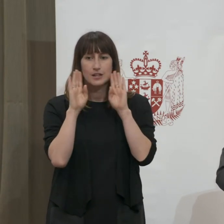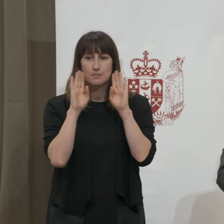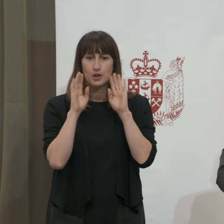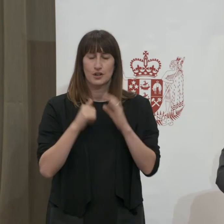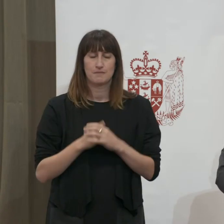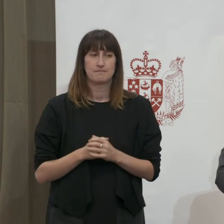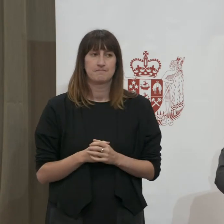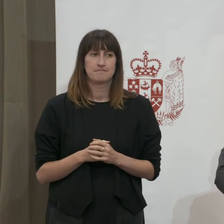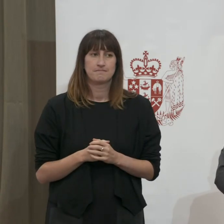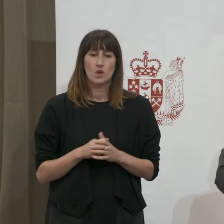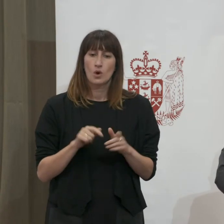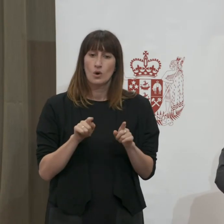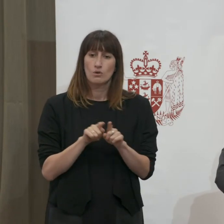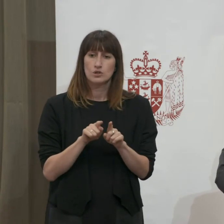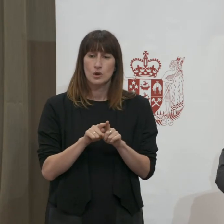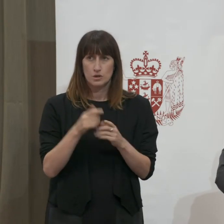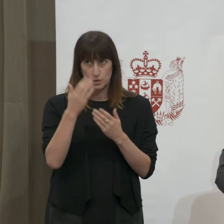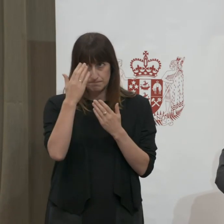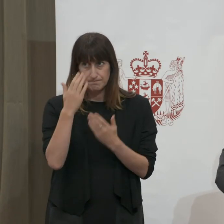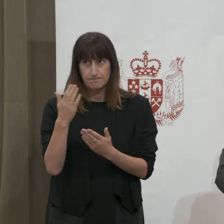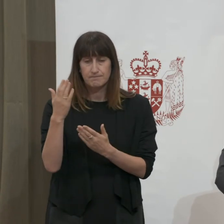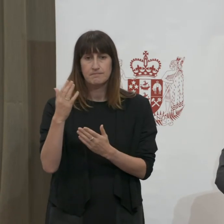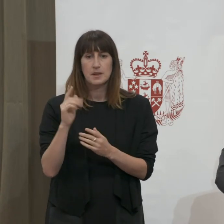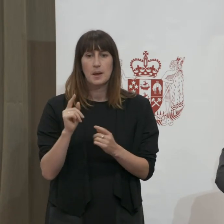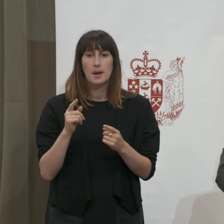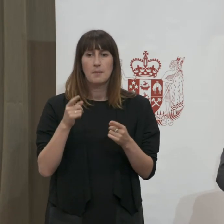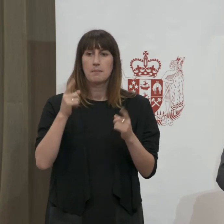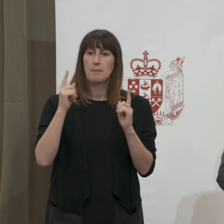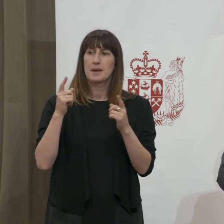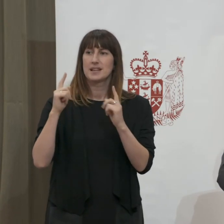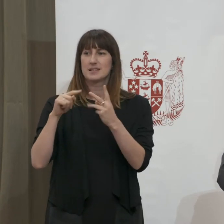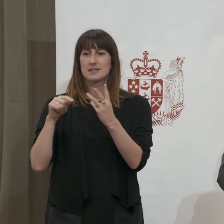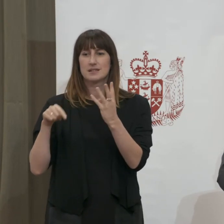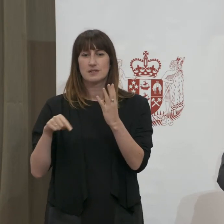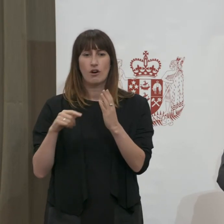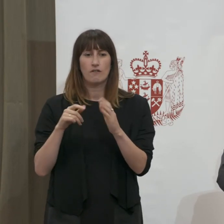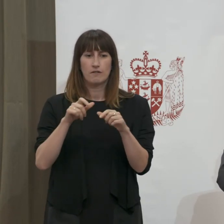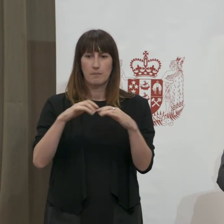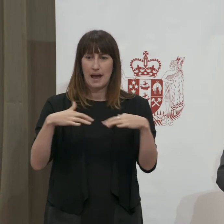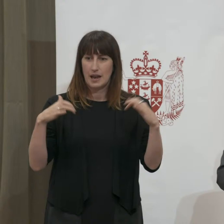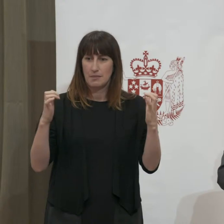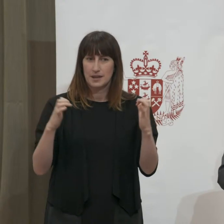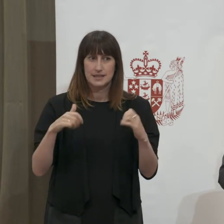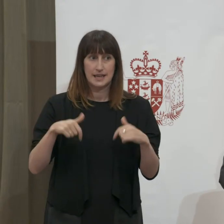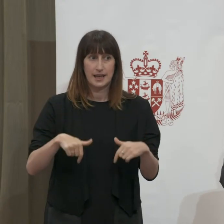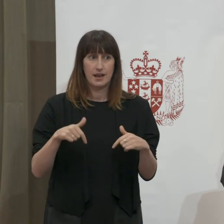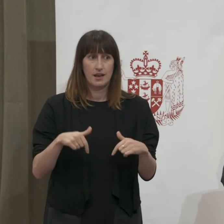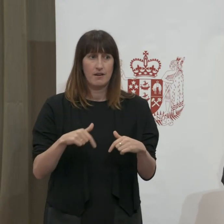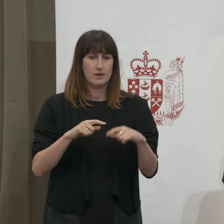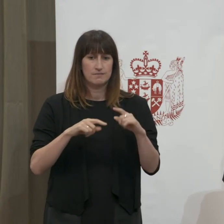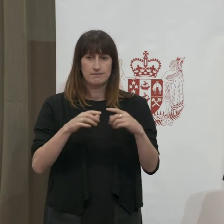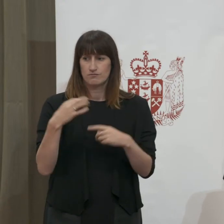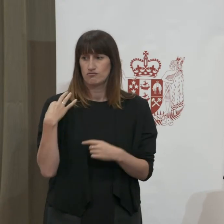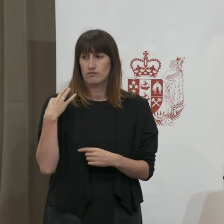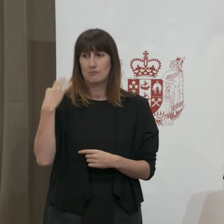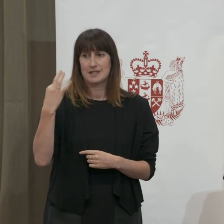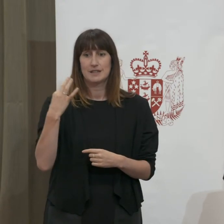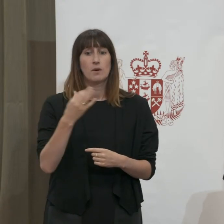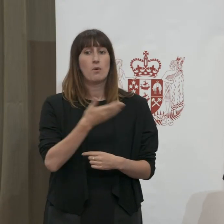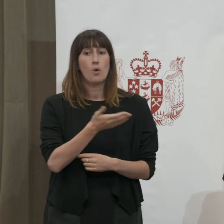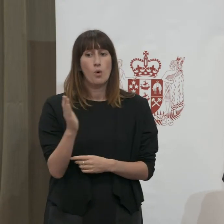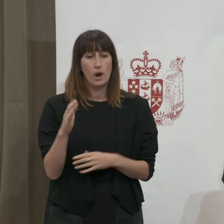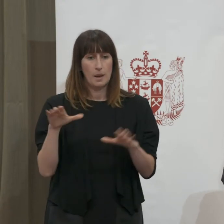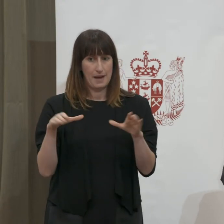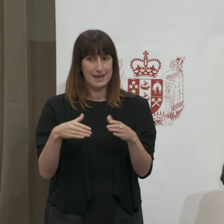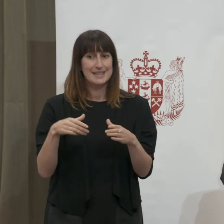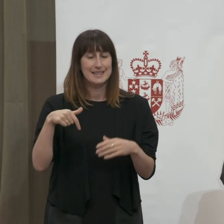May I also acknowledge members of Parliament from across the House who are here. There's representatives from every elected party who have been invited to